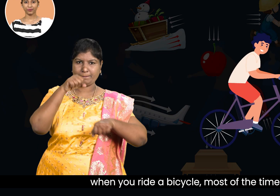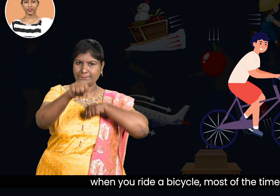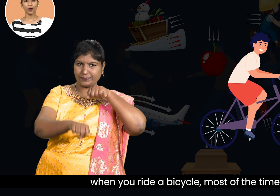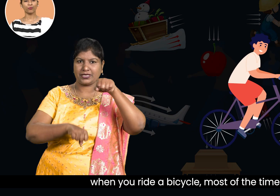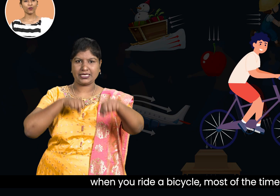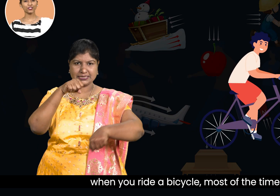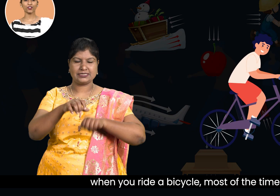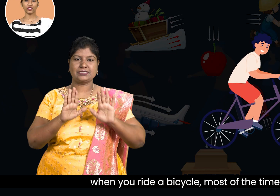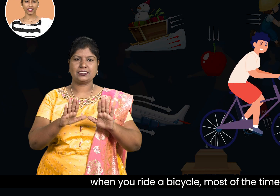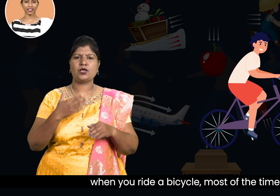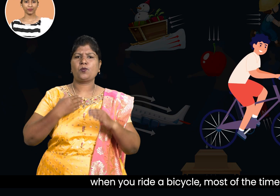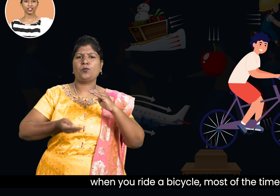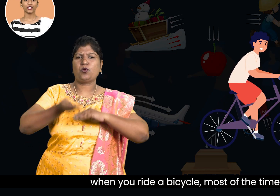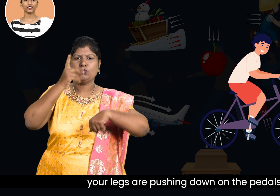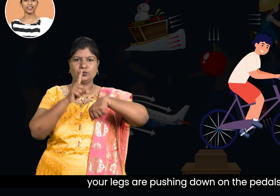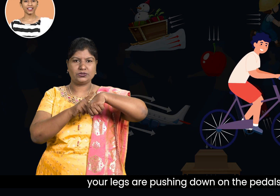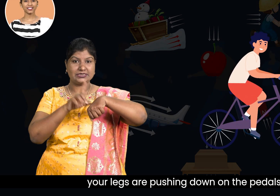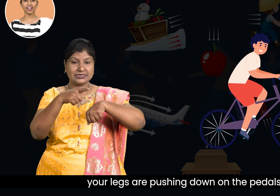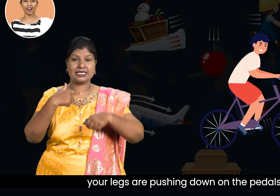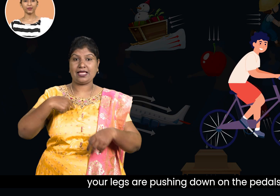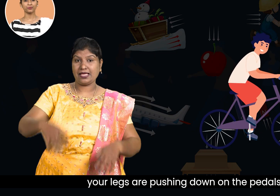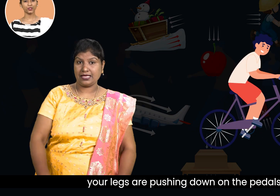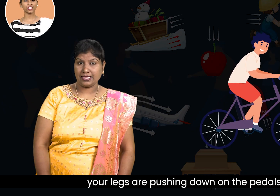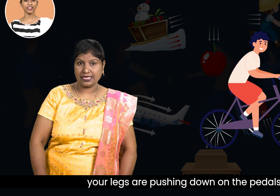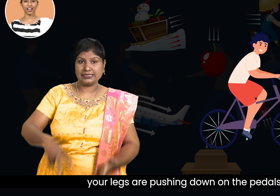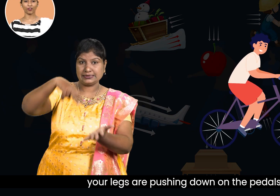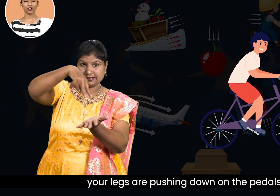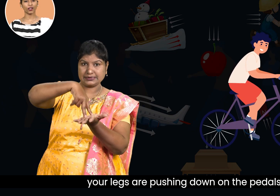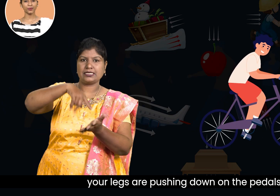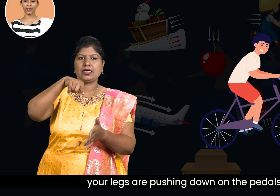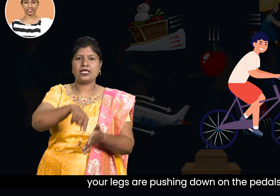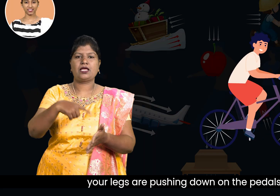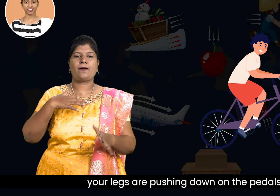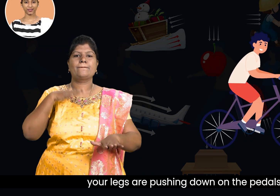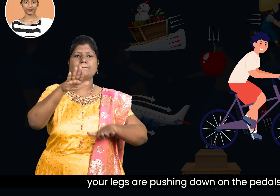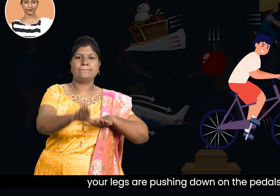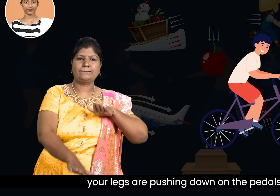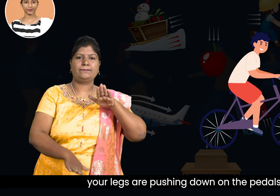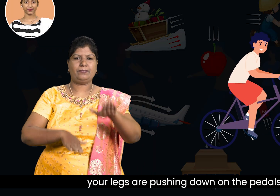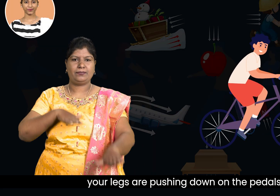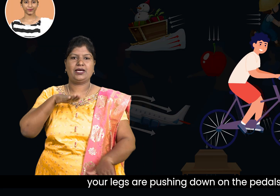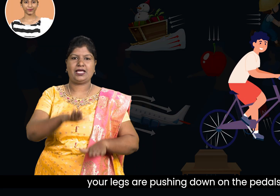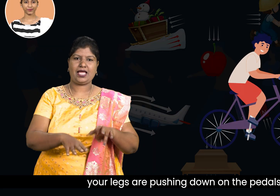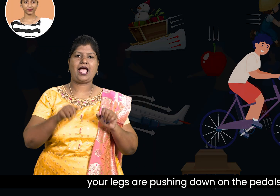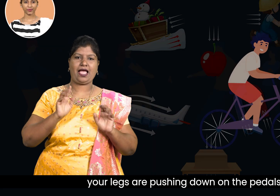bicycle, most of the time your legs are pushing down on the pedals.